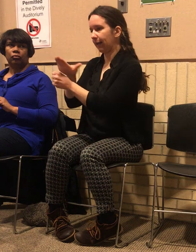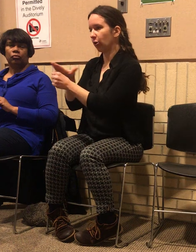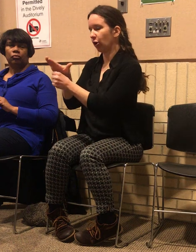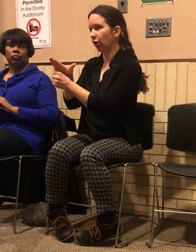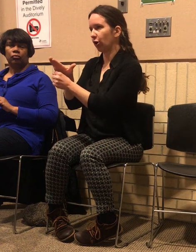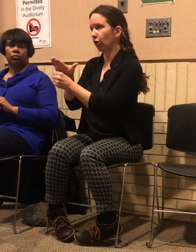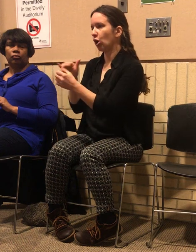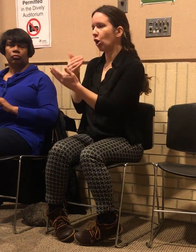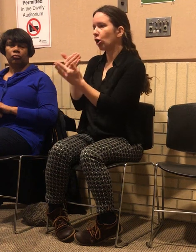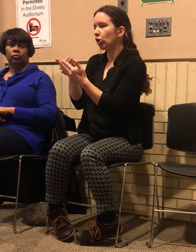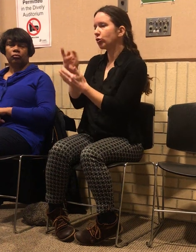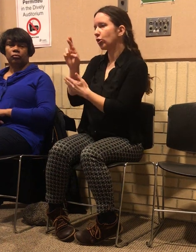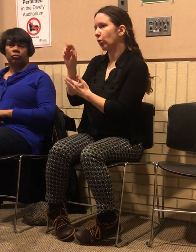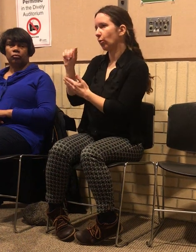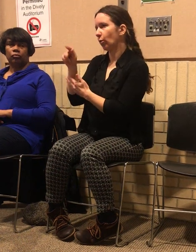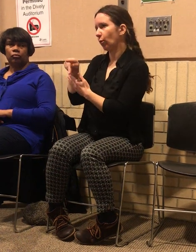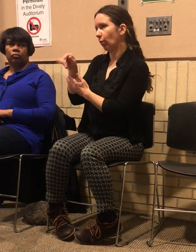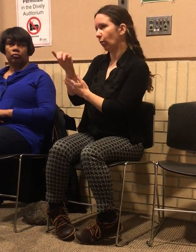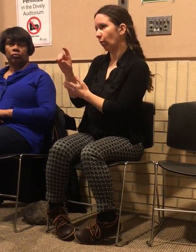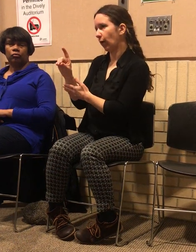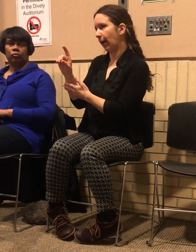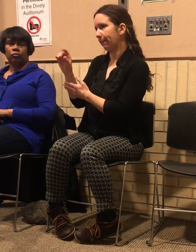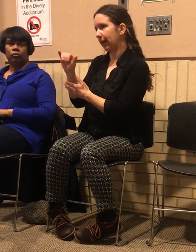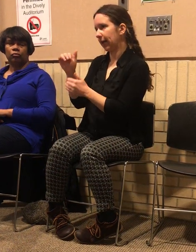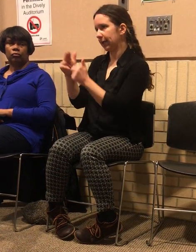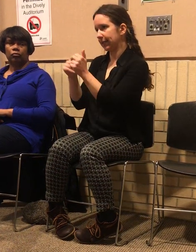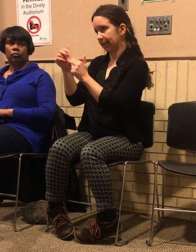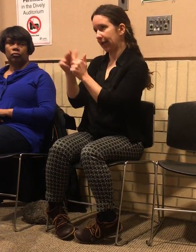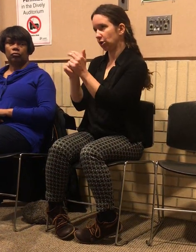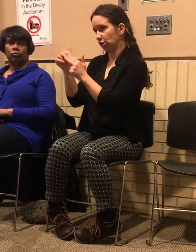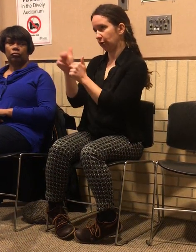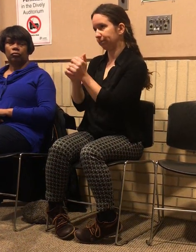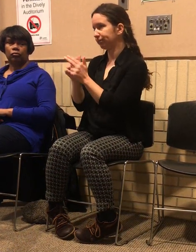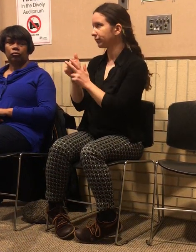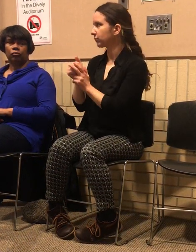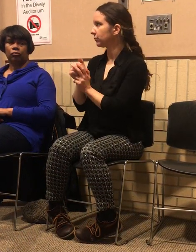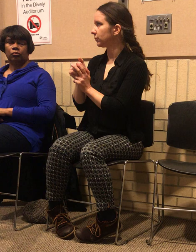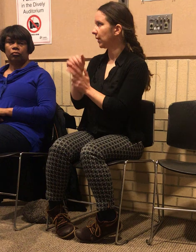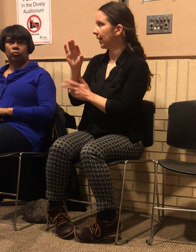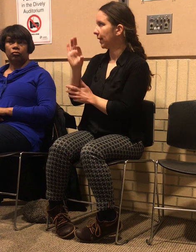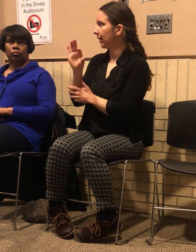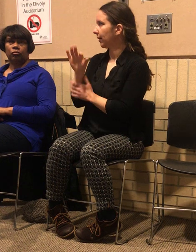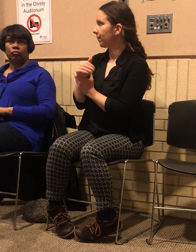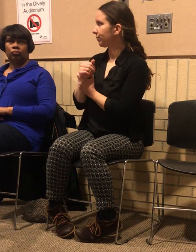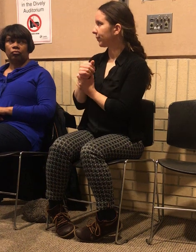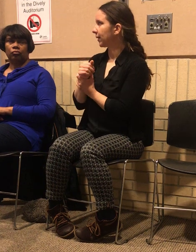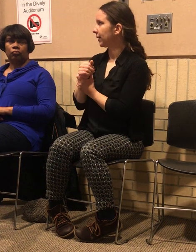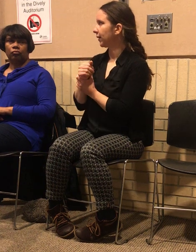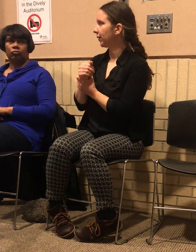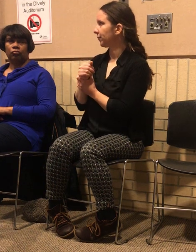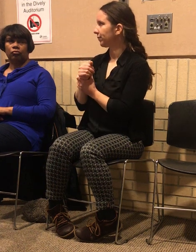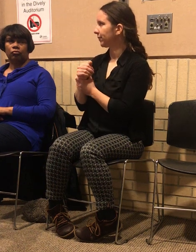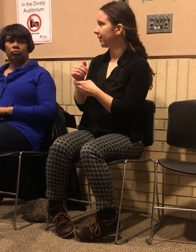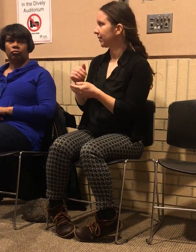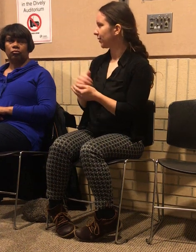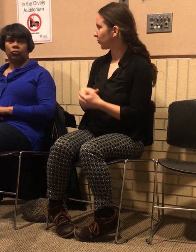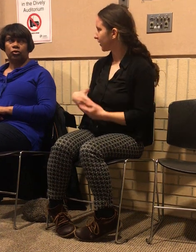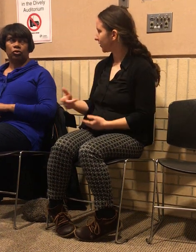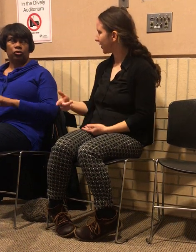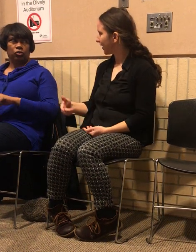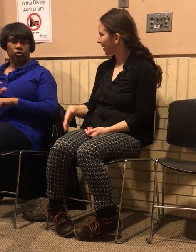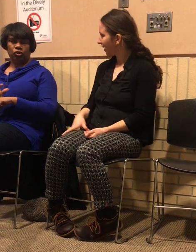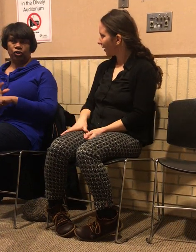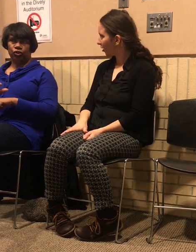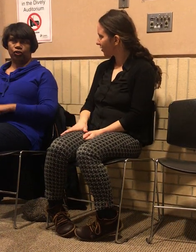Station. At one time in the early 2000s, for the environmentalists in the room, at the early 2000s, the Cleveland Eco Village was kind of the